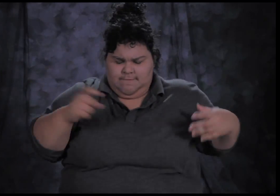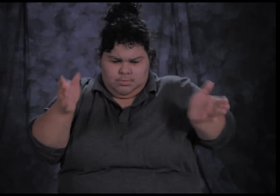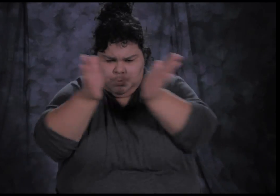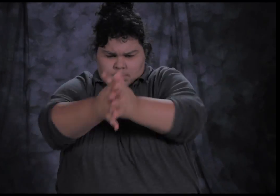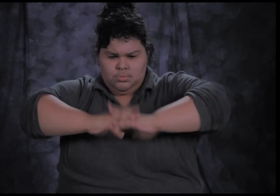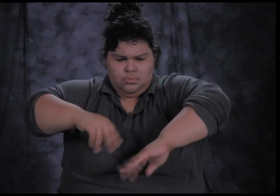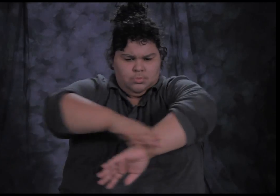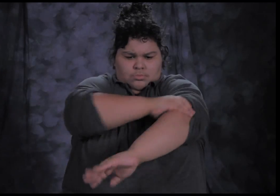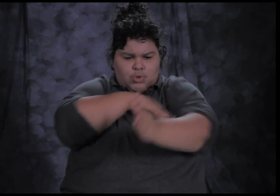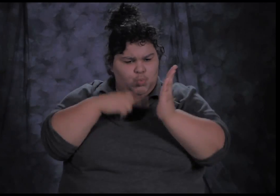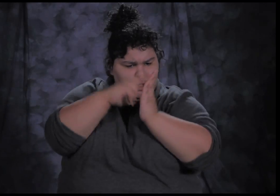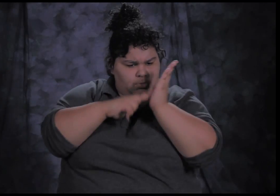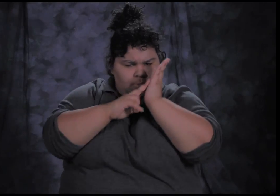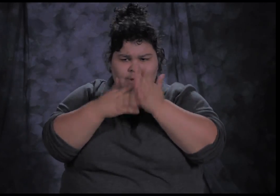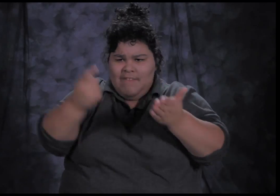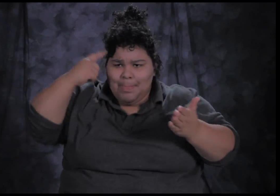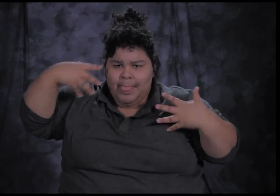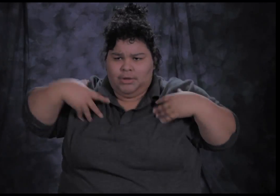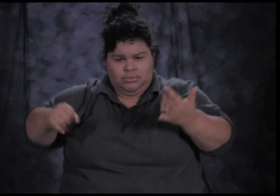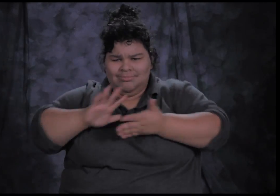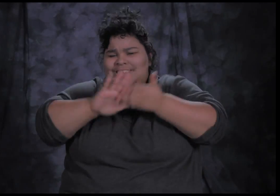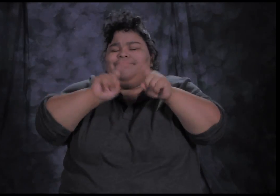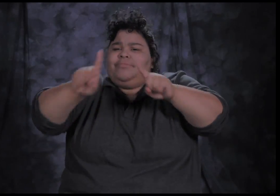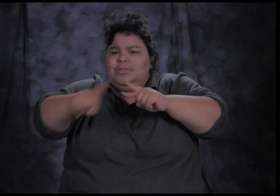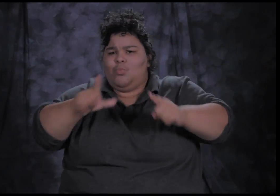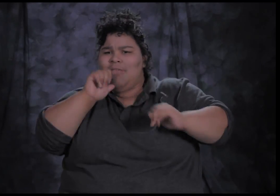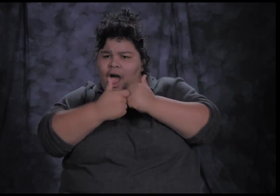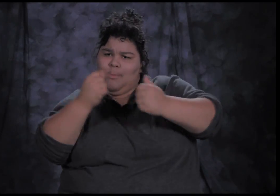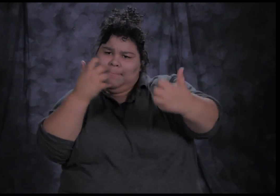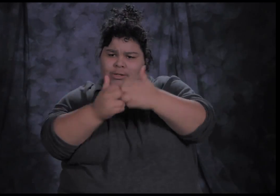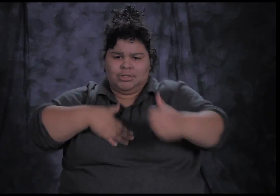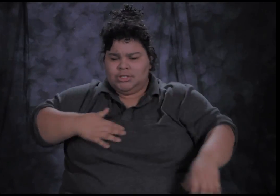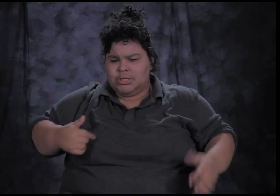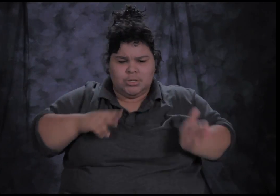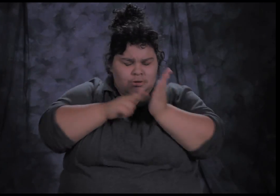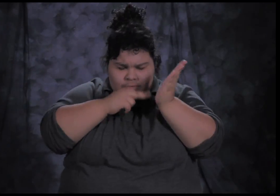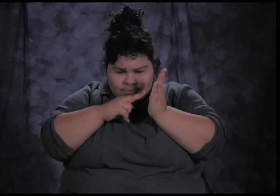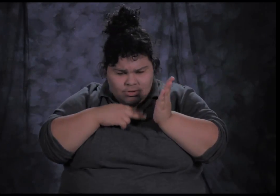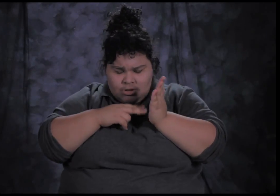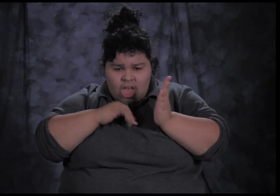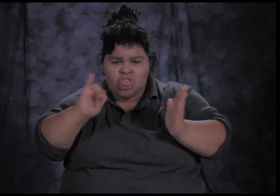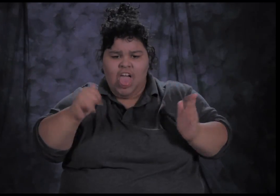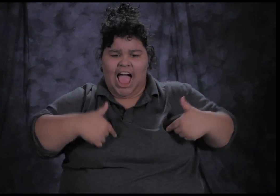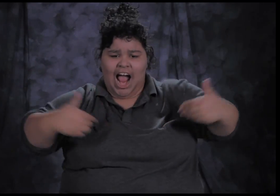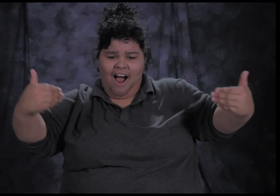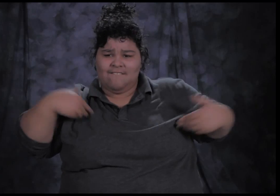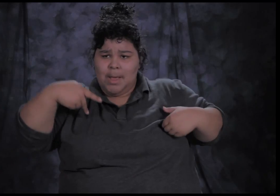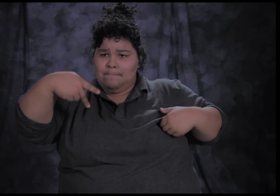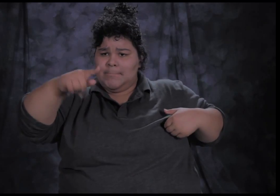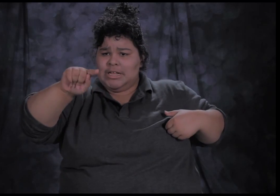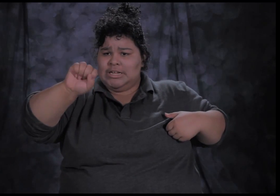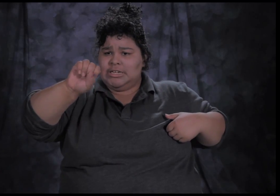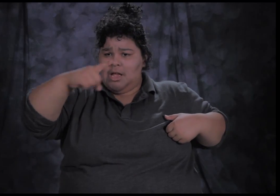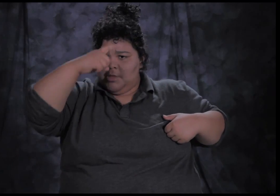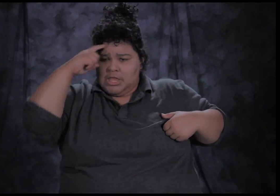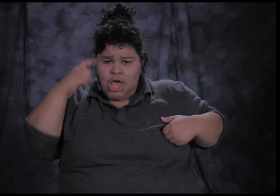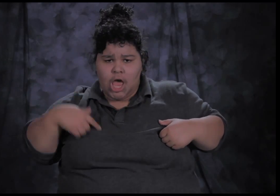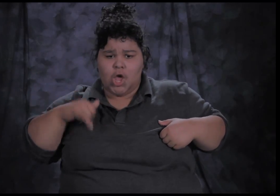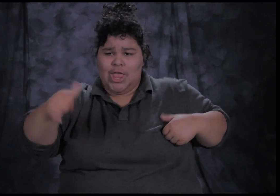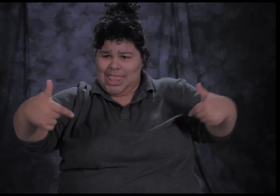all of my thoughts. Then I realized that what I really needed to do was do this on my own. So I started doing all this